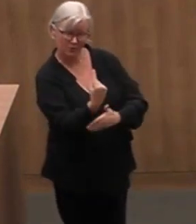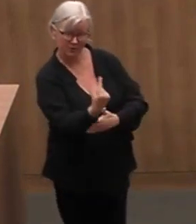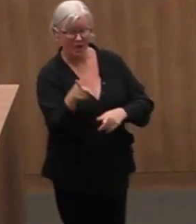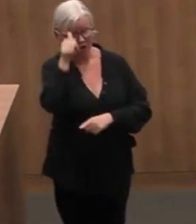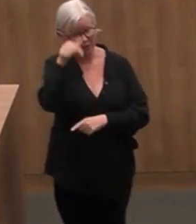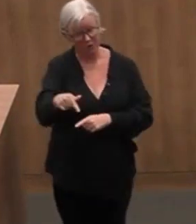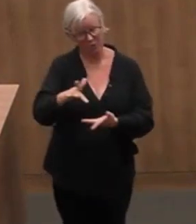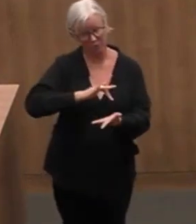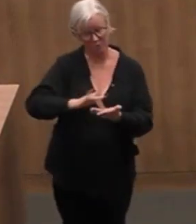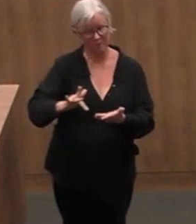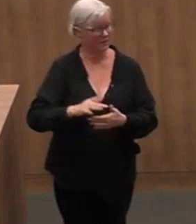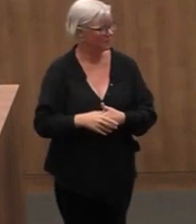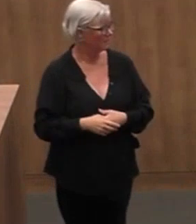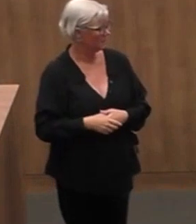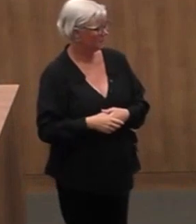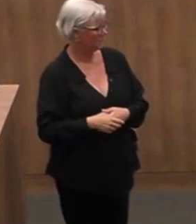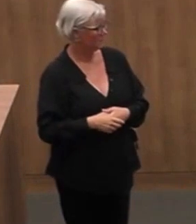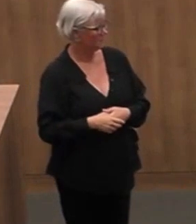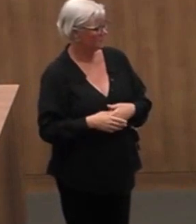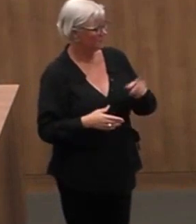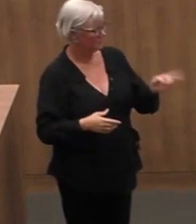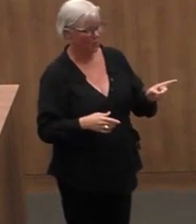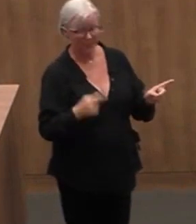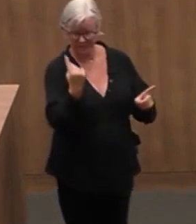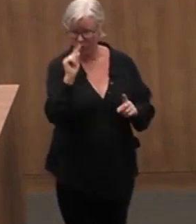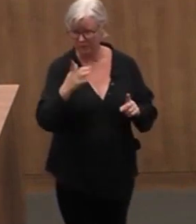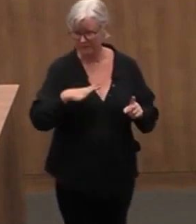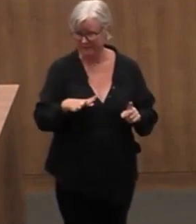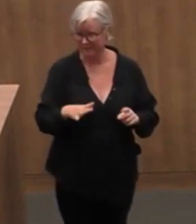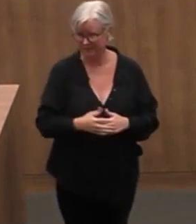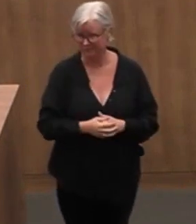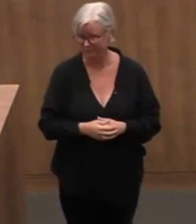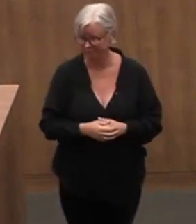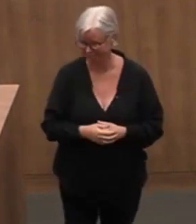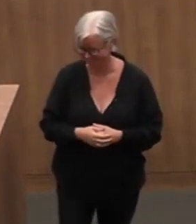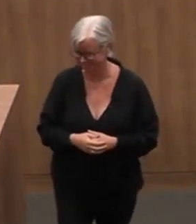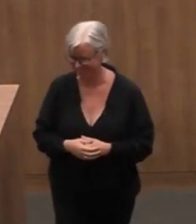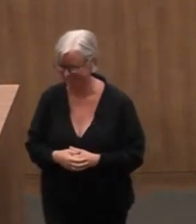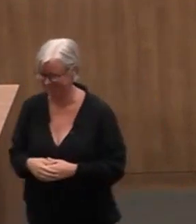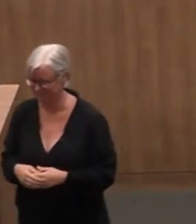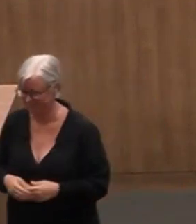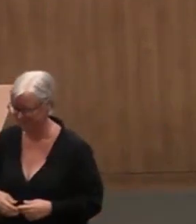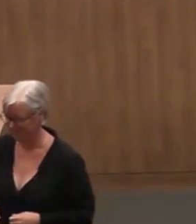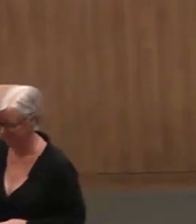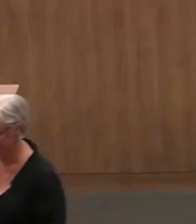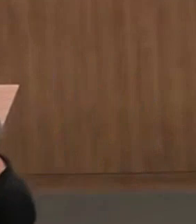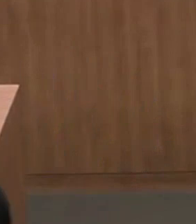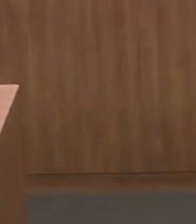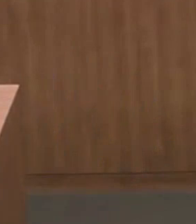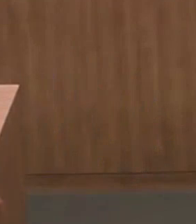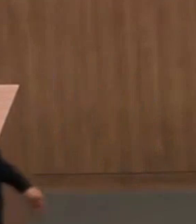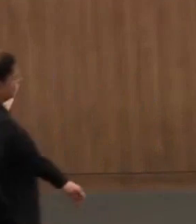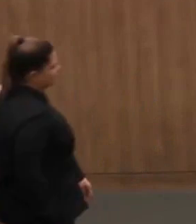time, but hopefully that touches us a little bit on some of the things. That's great. Thank you so much, Rachel. We are out of time. Can you please thank our